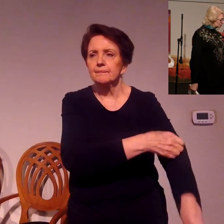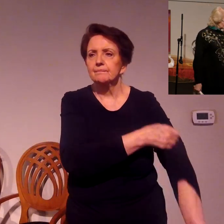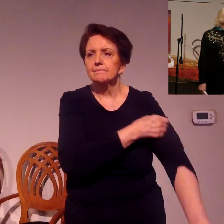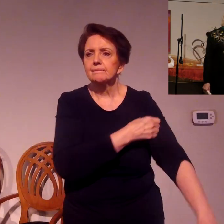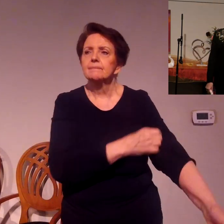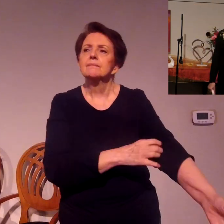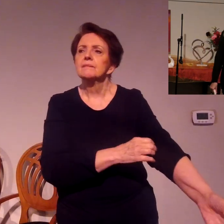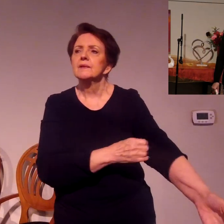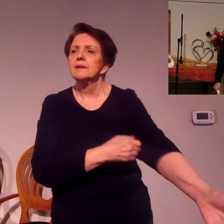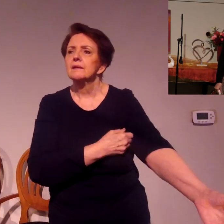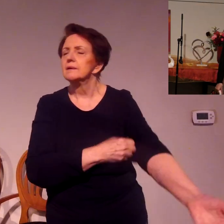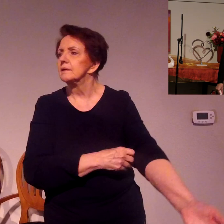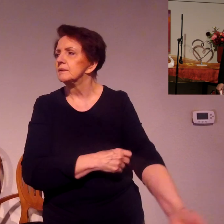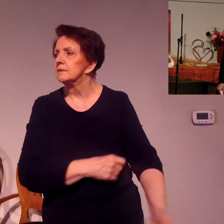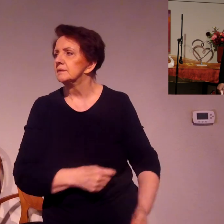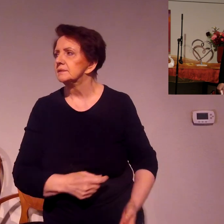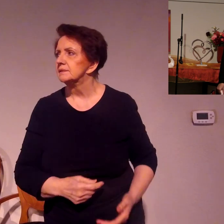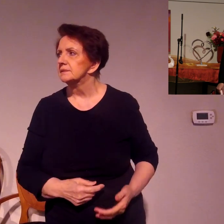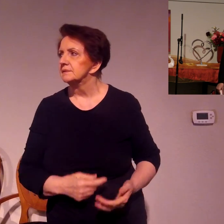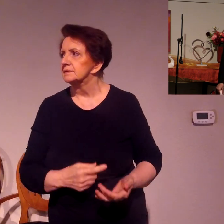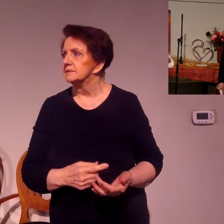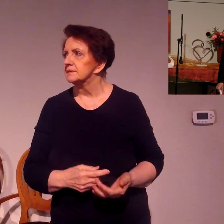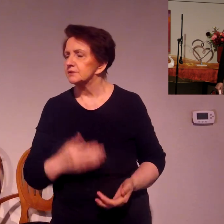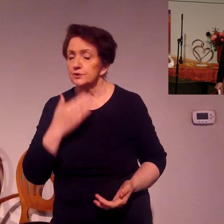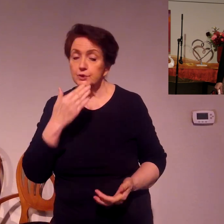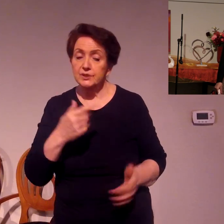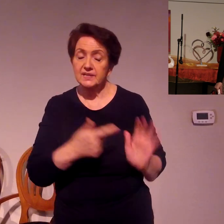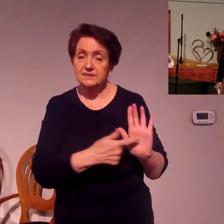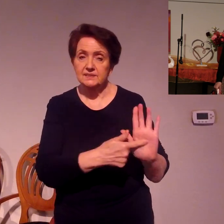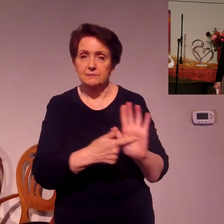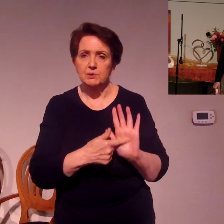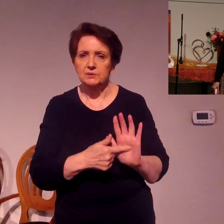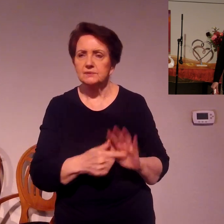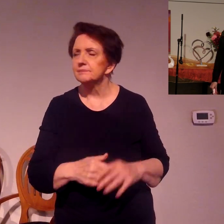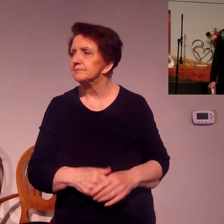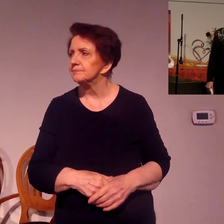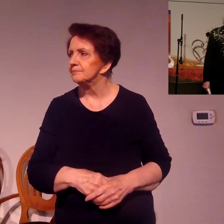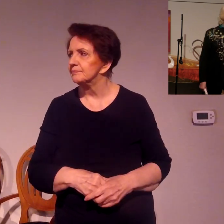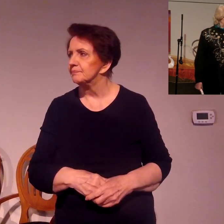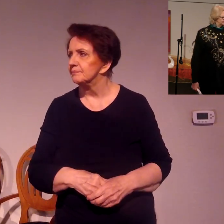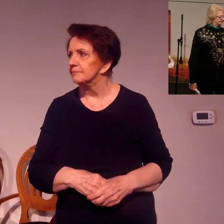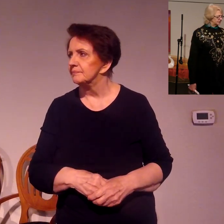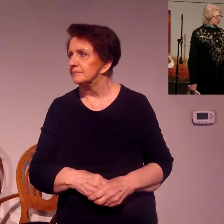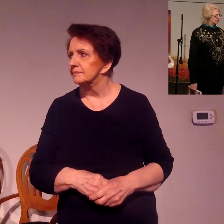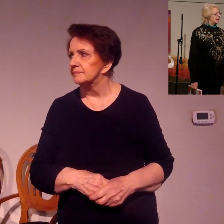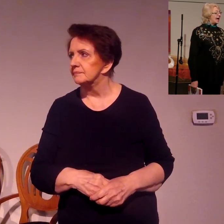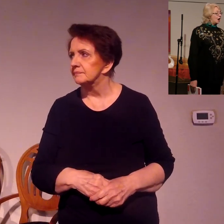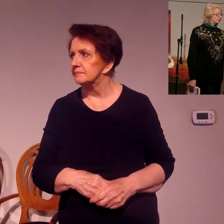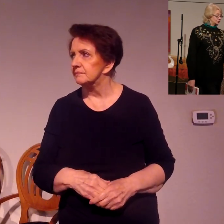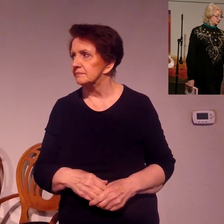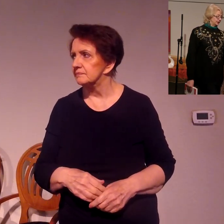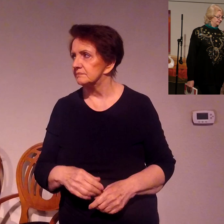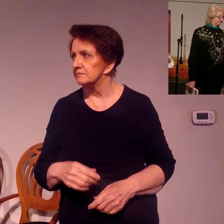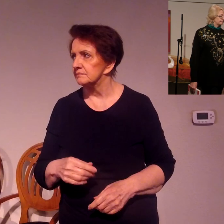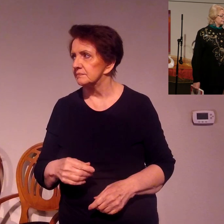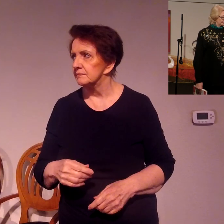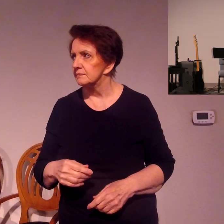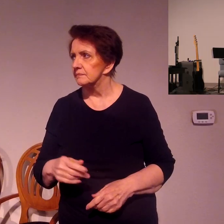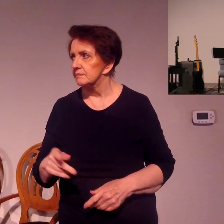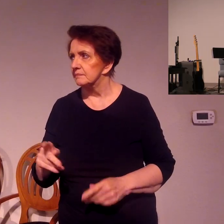Mm-hmm. So are you going to talk about this? I thought this was a really good example. Okay, she wants me to talk about the furniture. Yeah, I thought that was a really telling good example. Telling them what to do. You know, tell them how to do